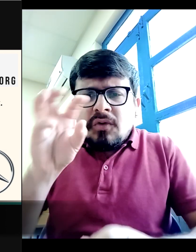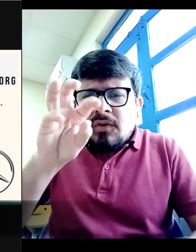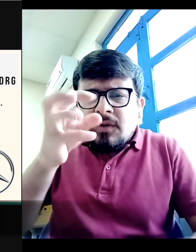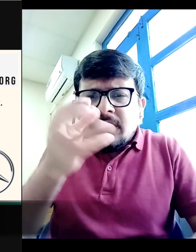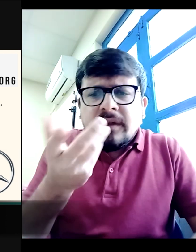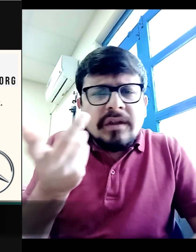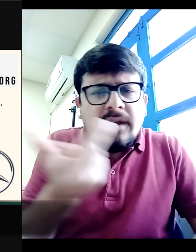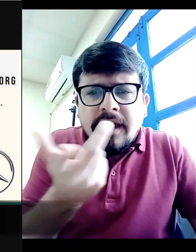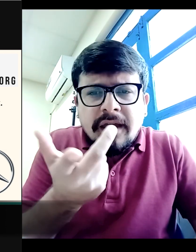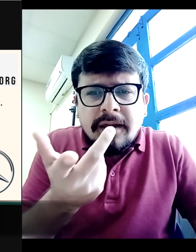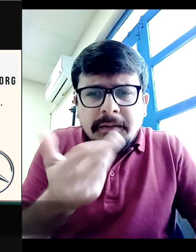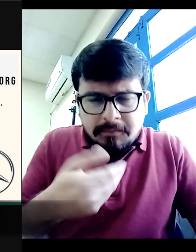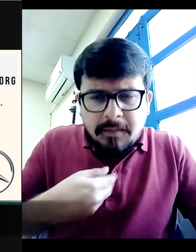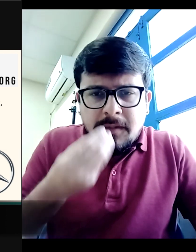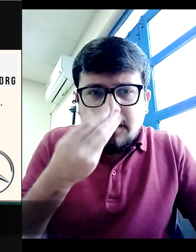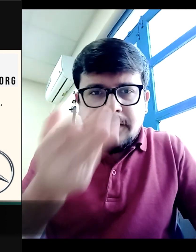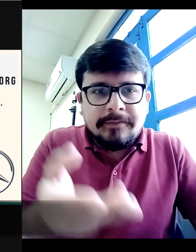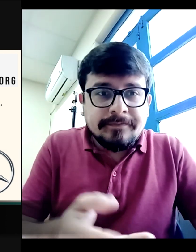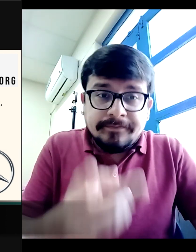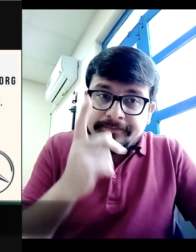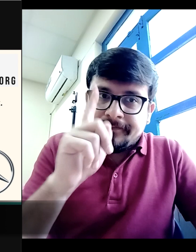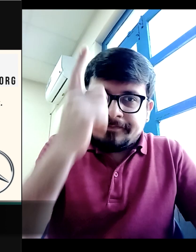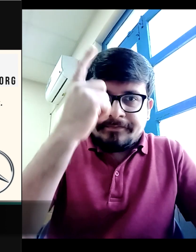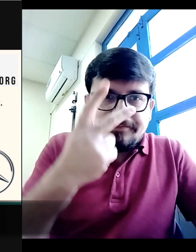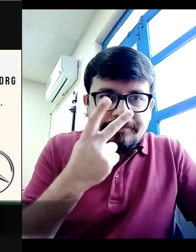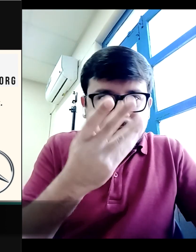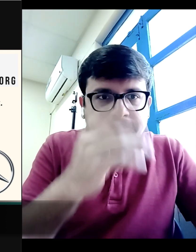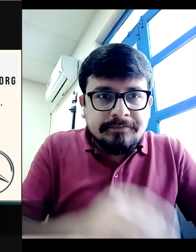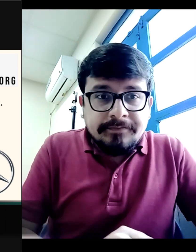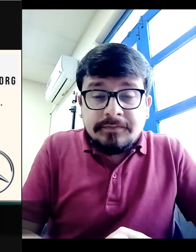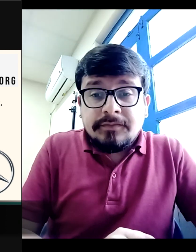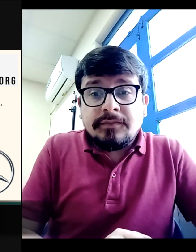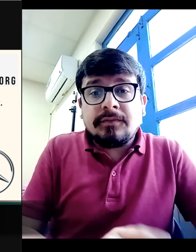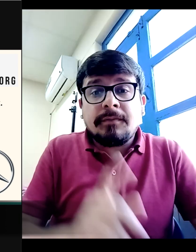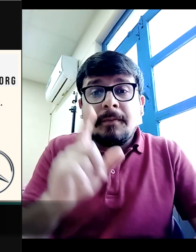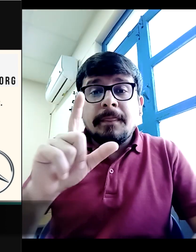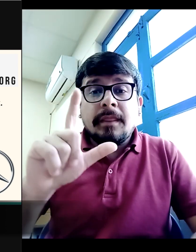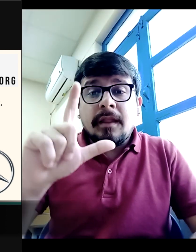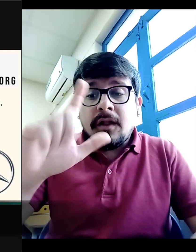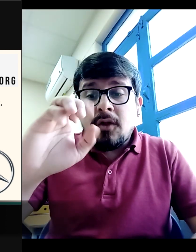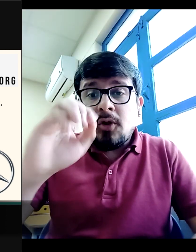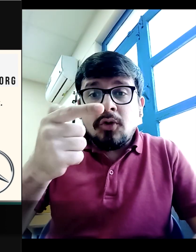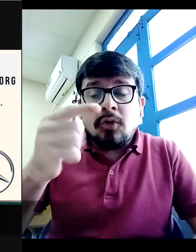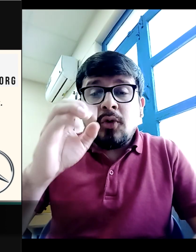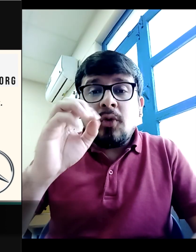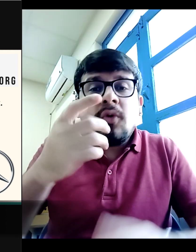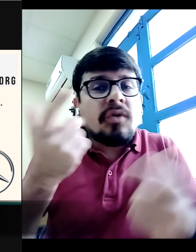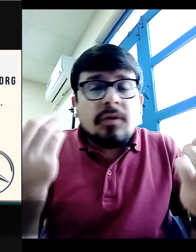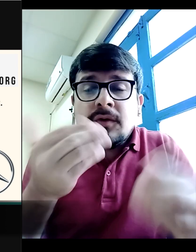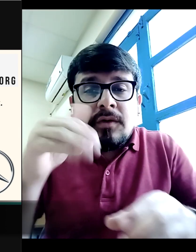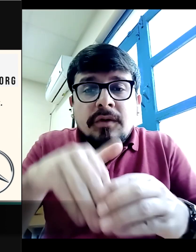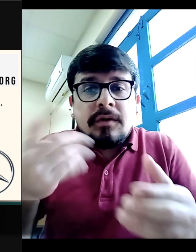Logo is a visual representation which identifies your company or a product.